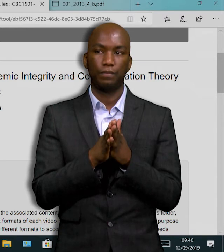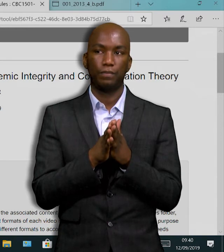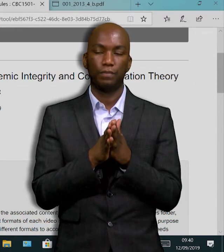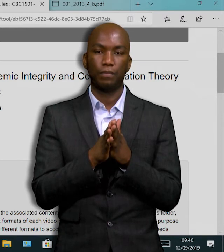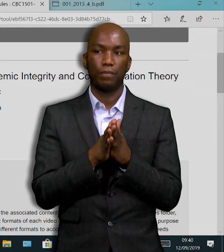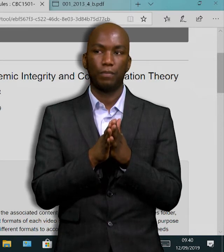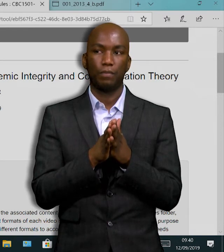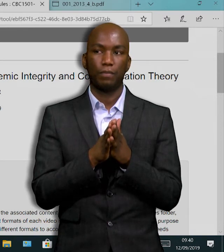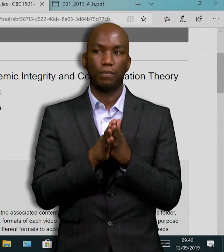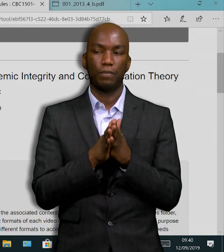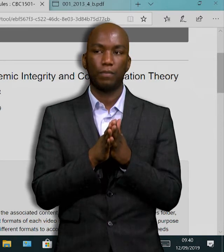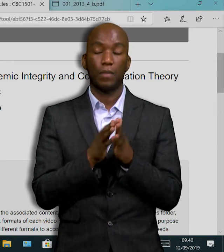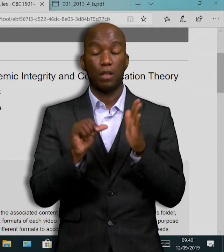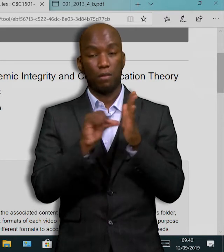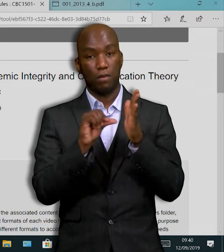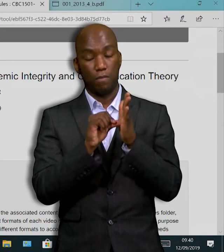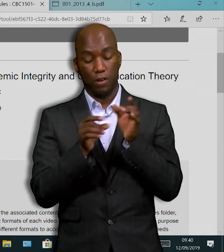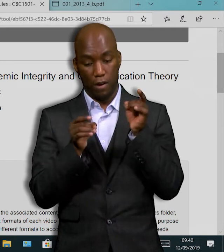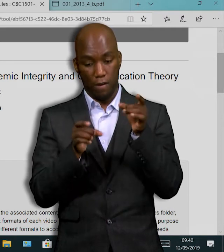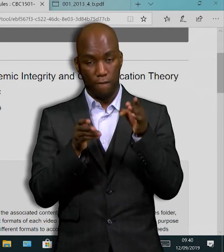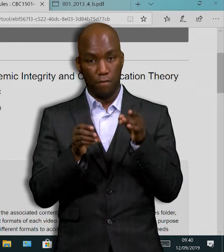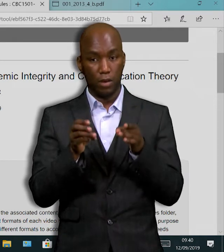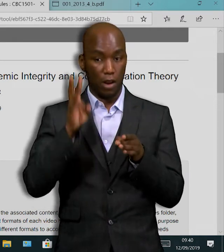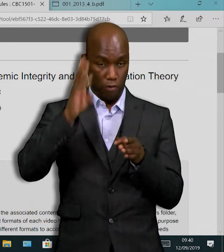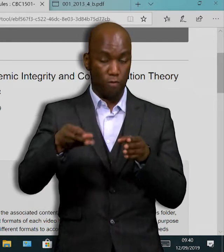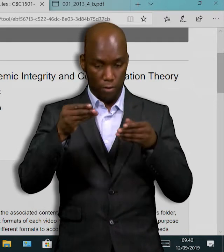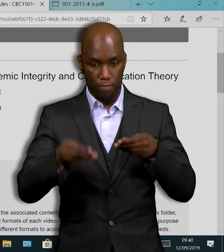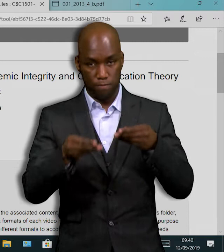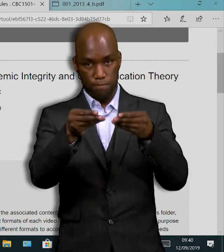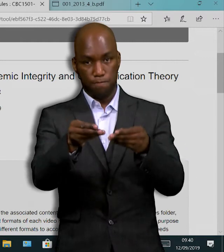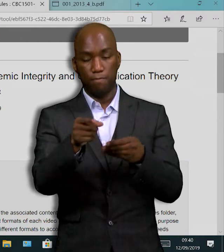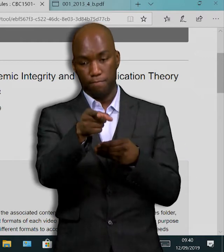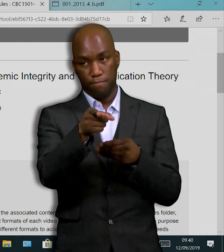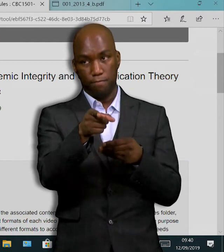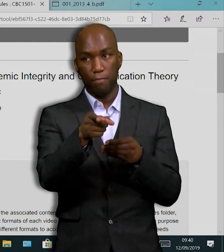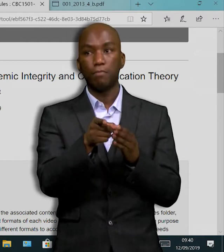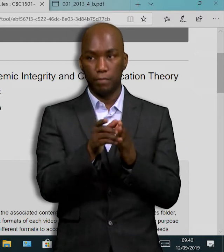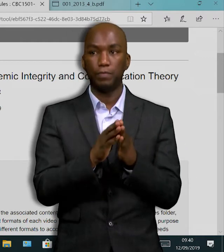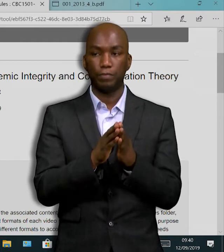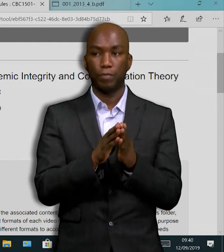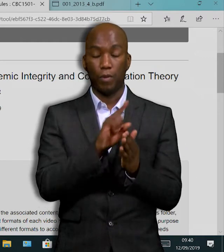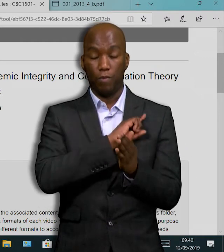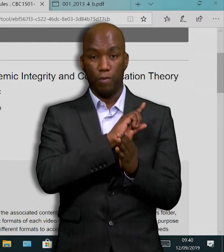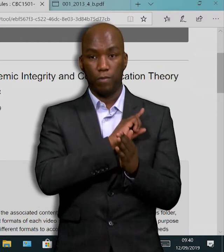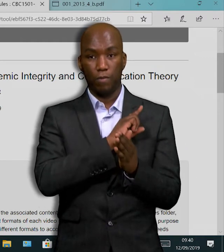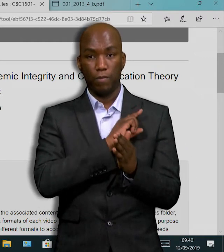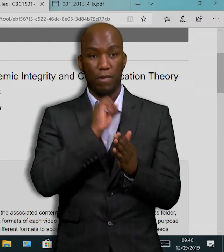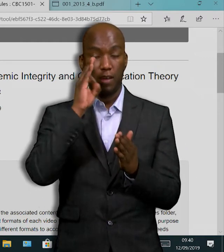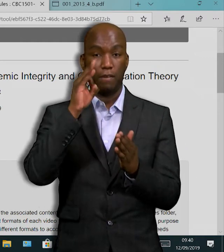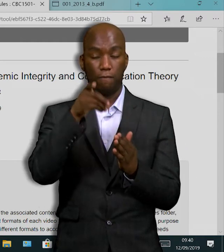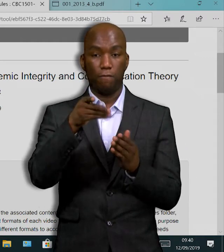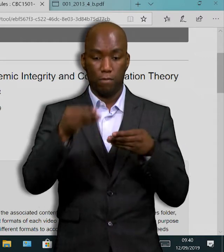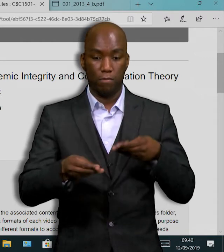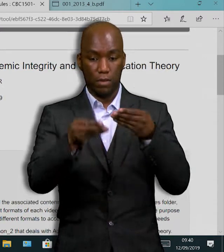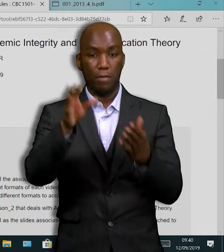I usually provide important information in this section, and I make announcements when I upload important